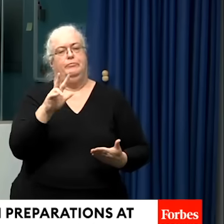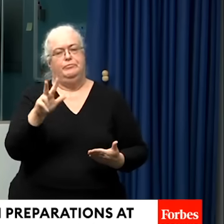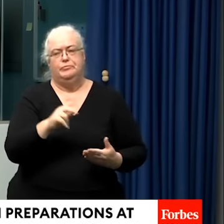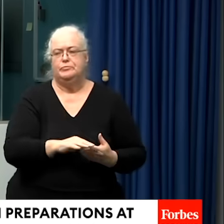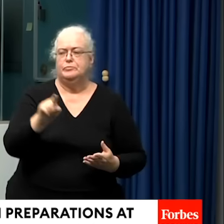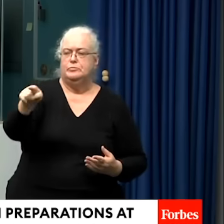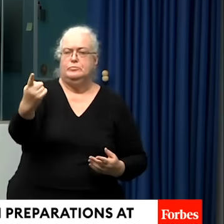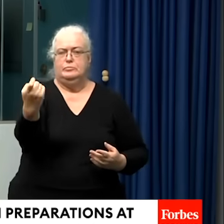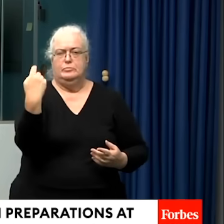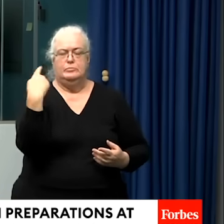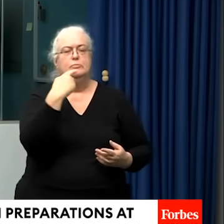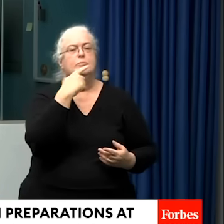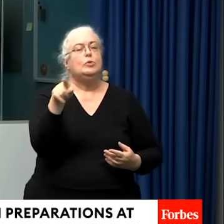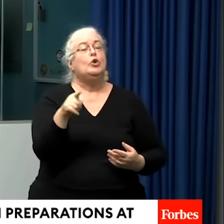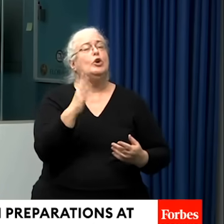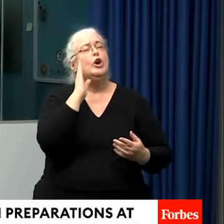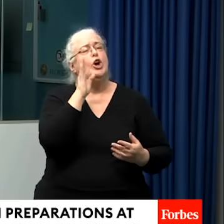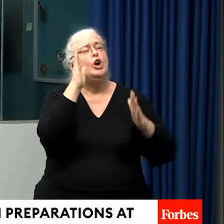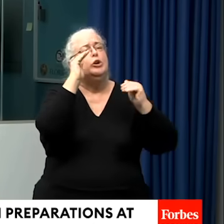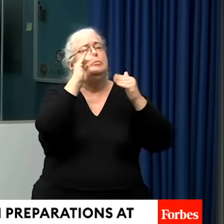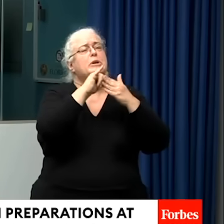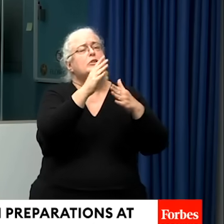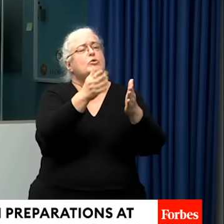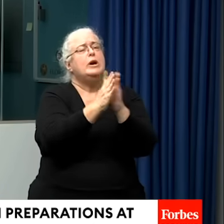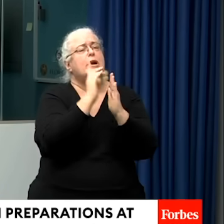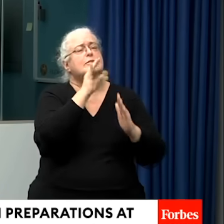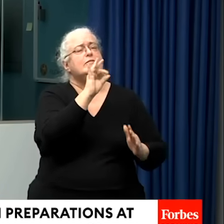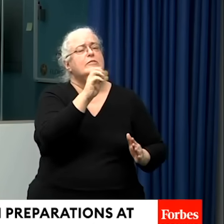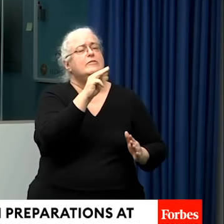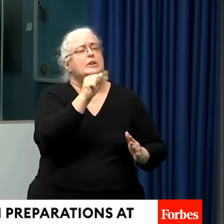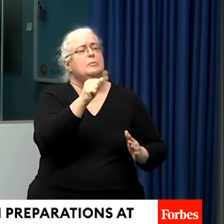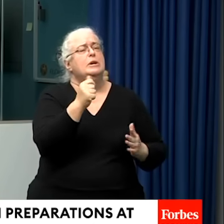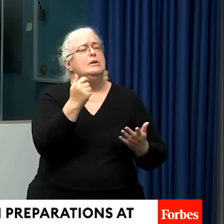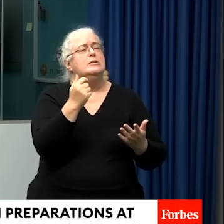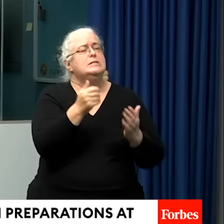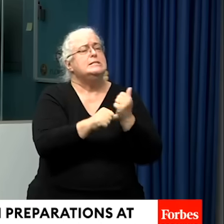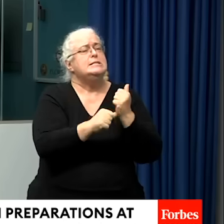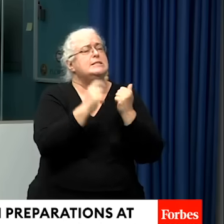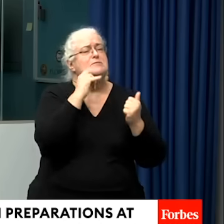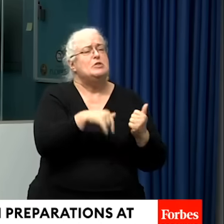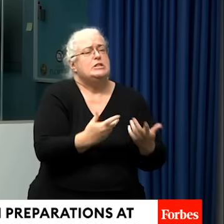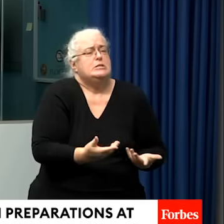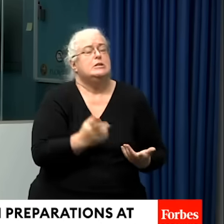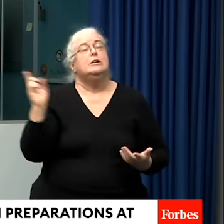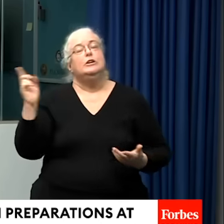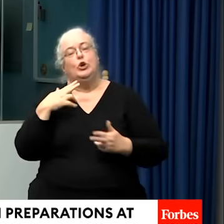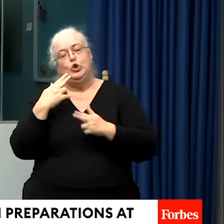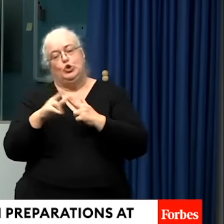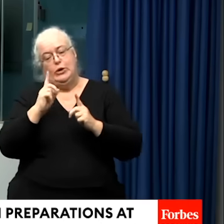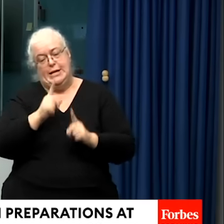Are you expecting them to ask for FEMA assistance to kind of help with these people? Yeah, so the short answer